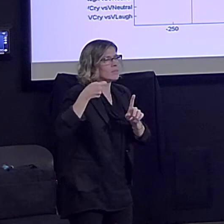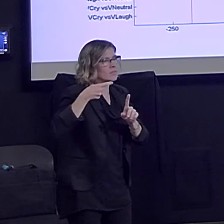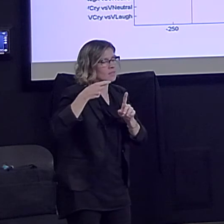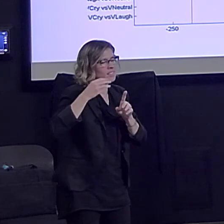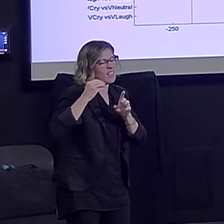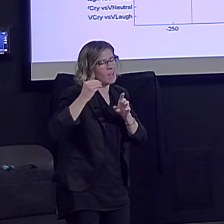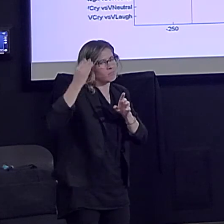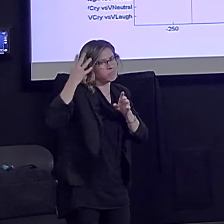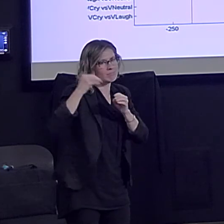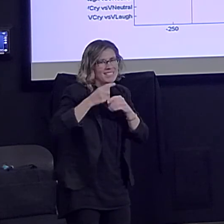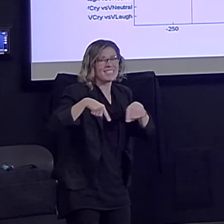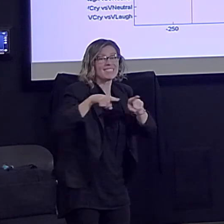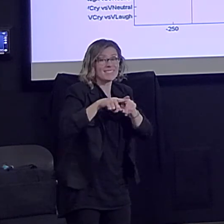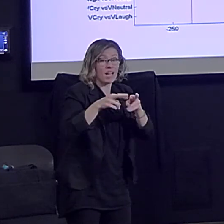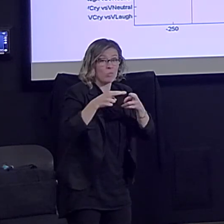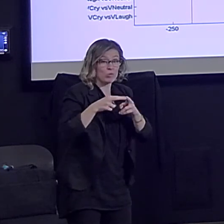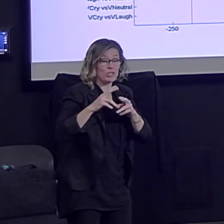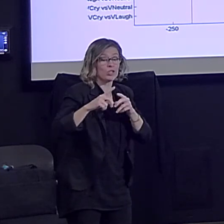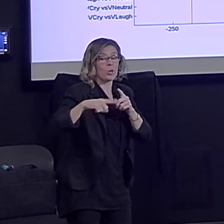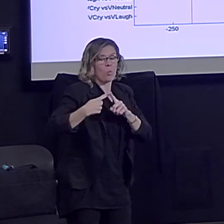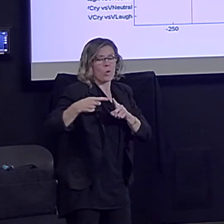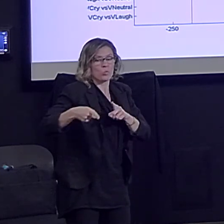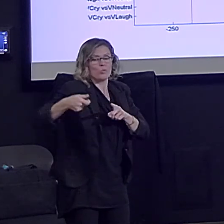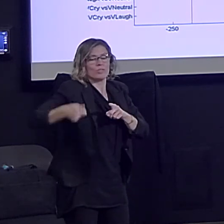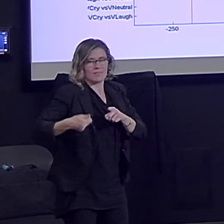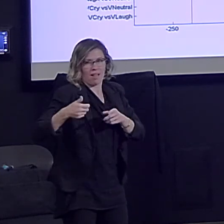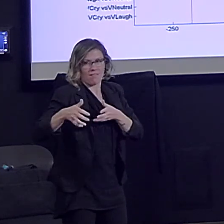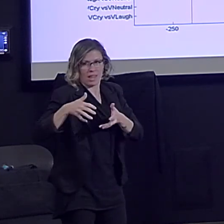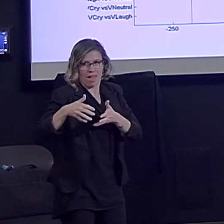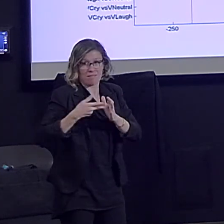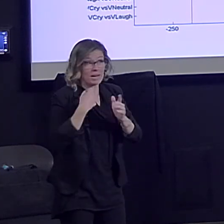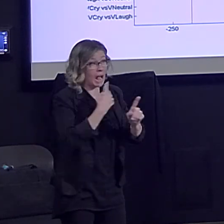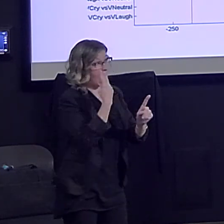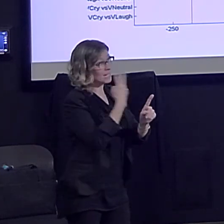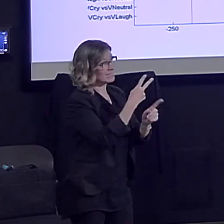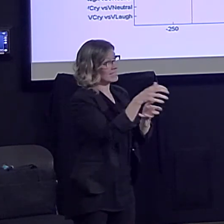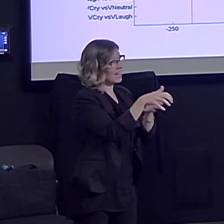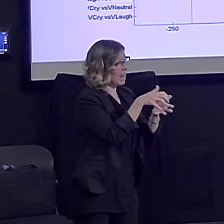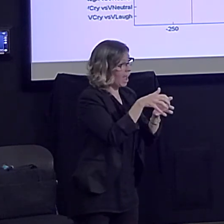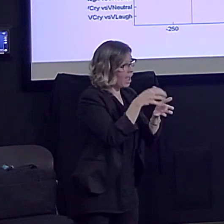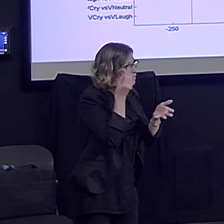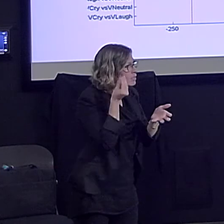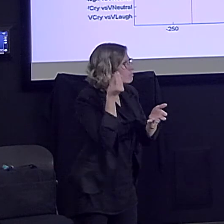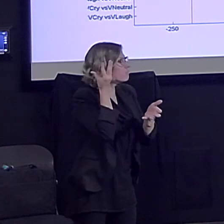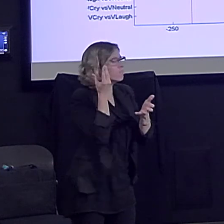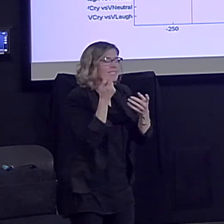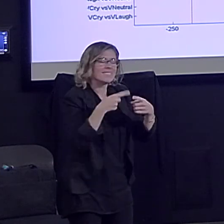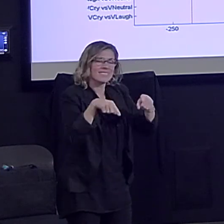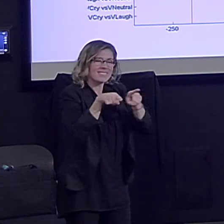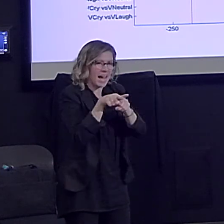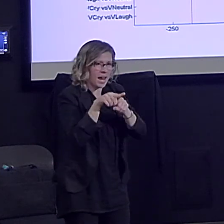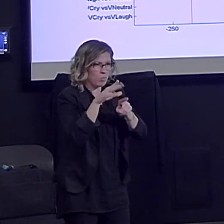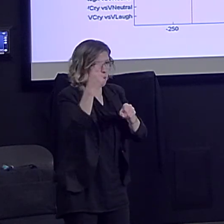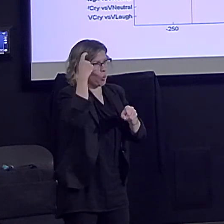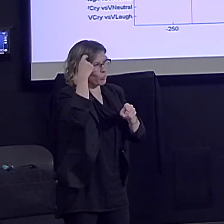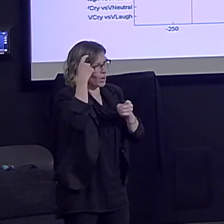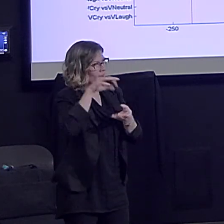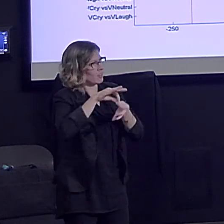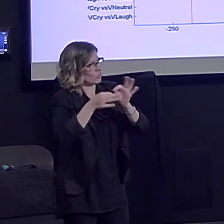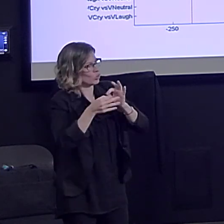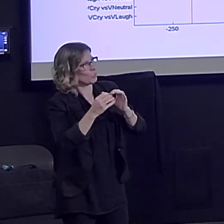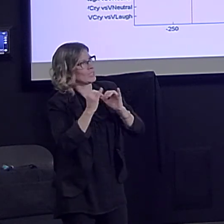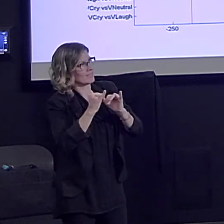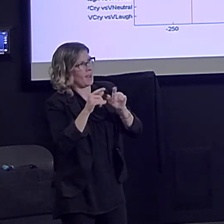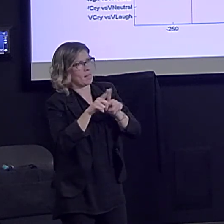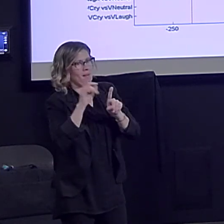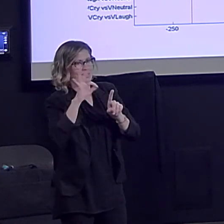stimulation determines laughing. So you understand that somebody is laughing because it's exactly your brain is laughing in the moment. You